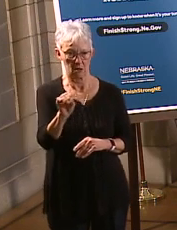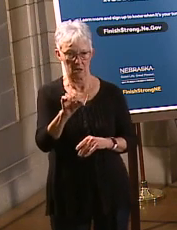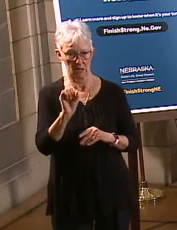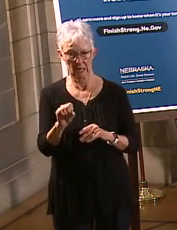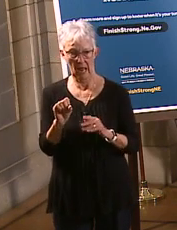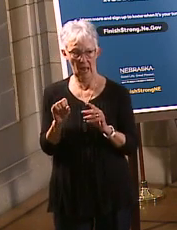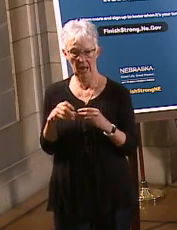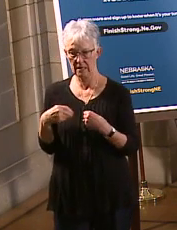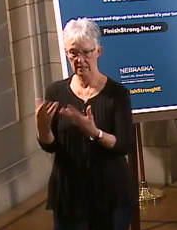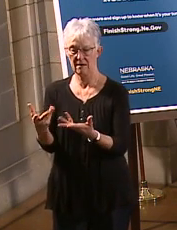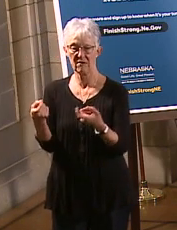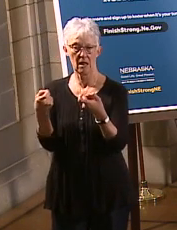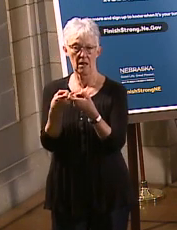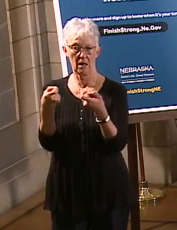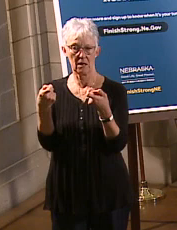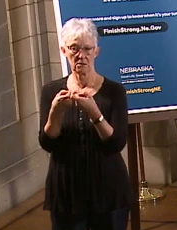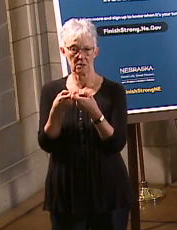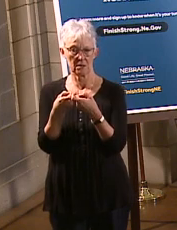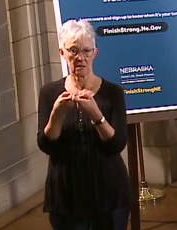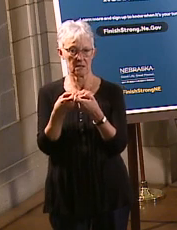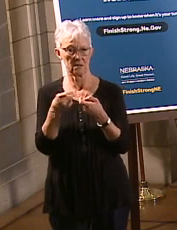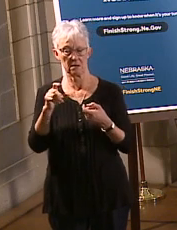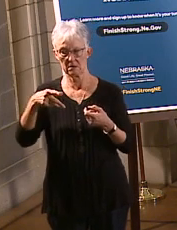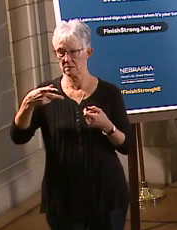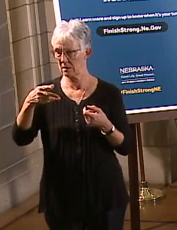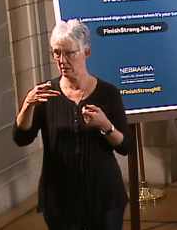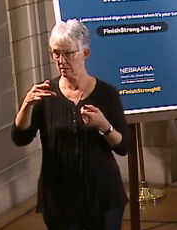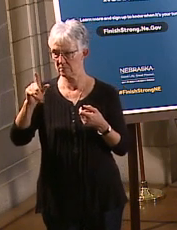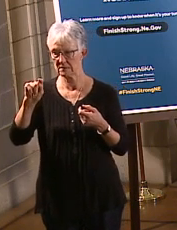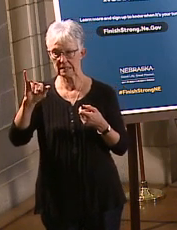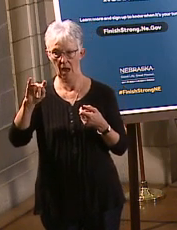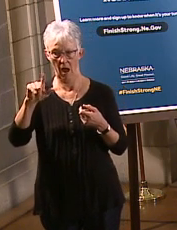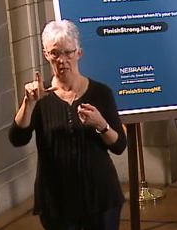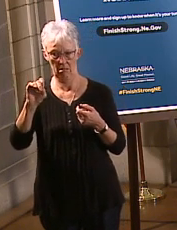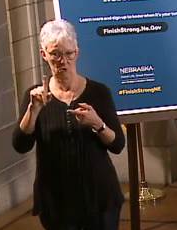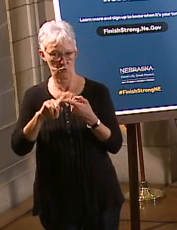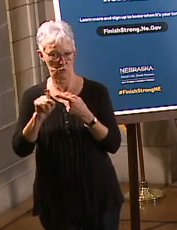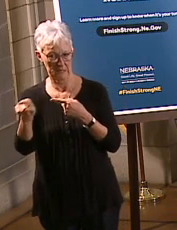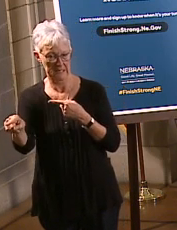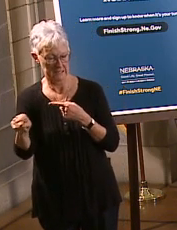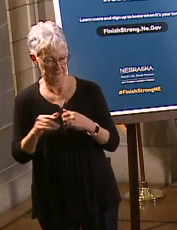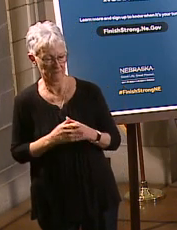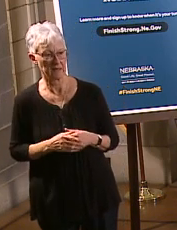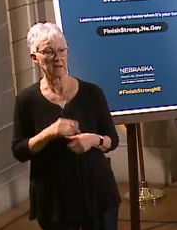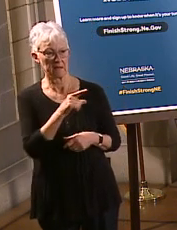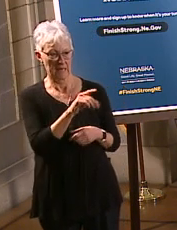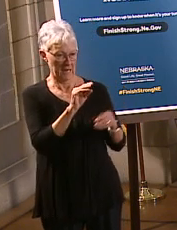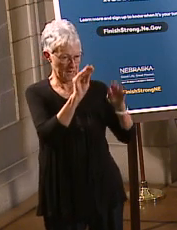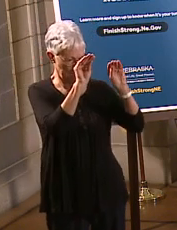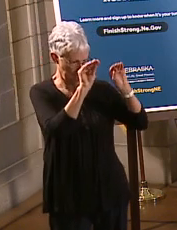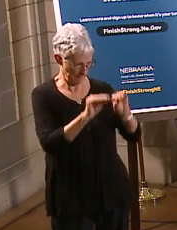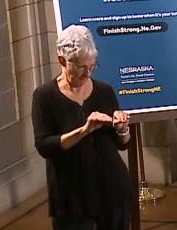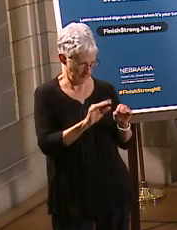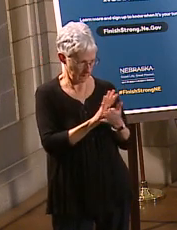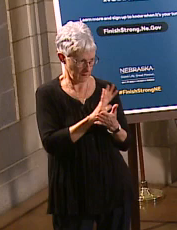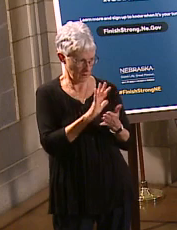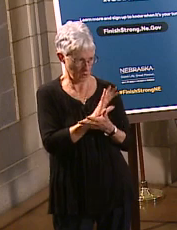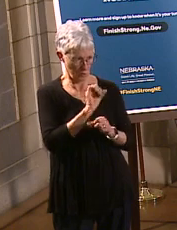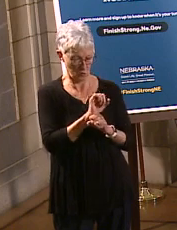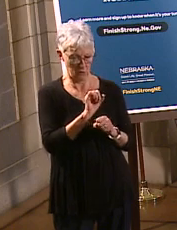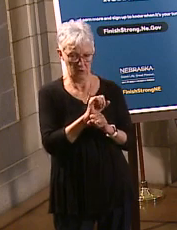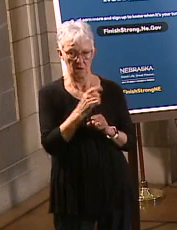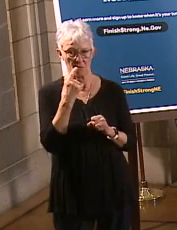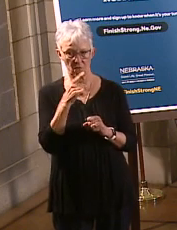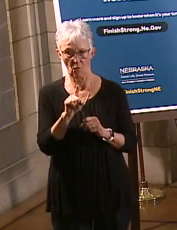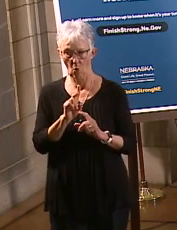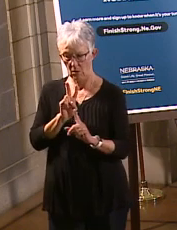customer. Using the inventory and sales management system the dealers already have, they can complete the paperwork necessary to apply for the